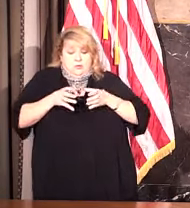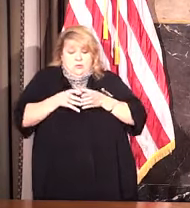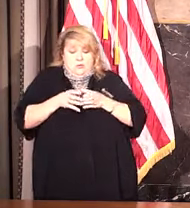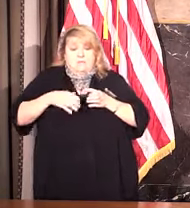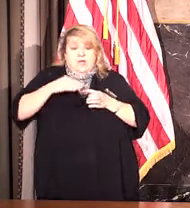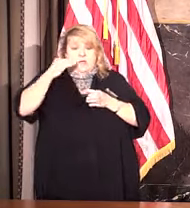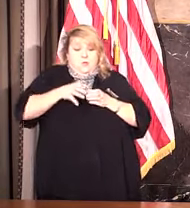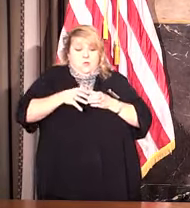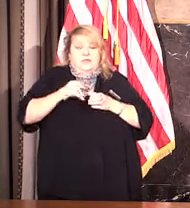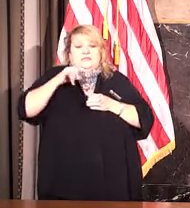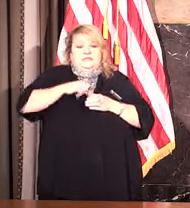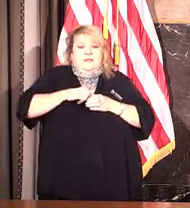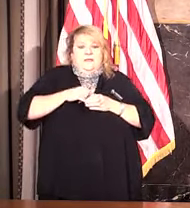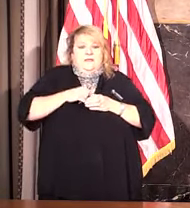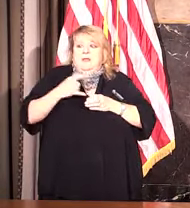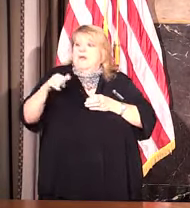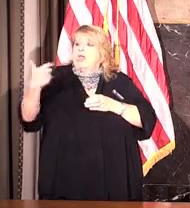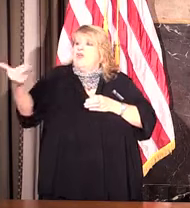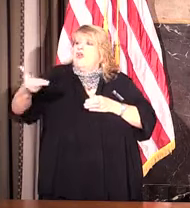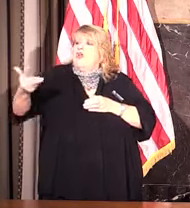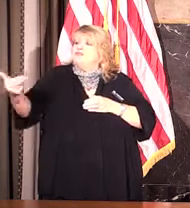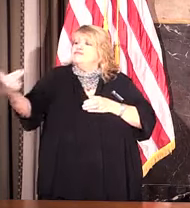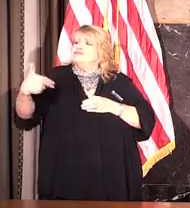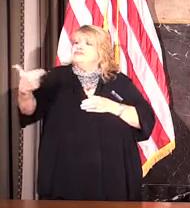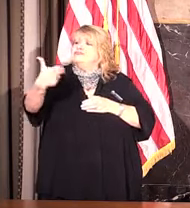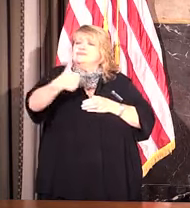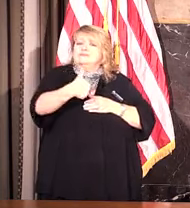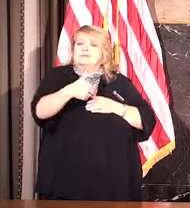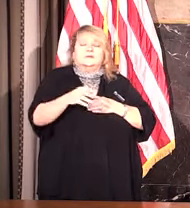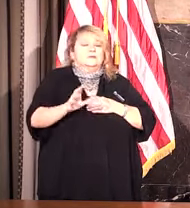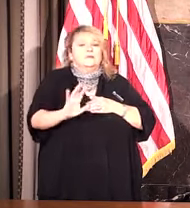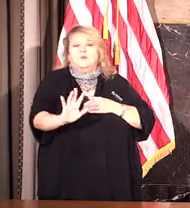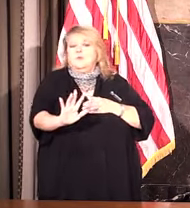household. I want to talk a little bit about why they said that.